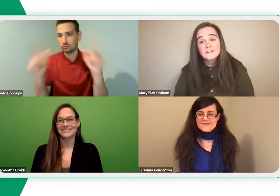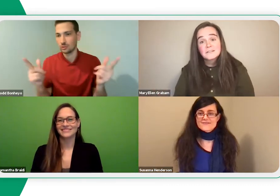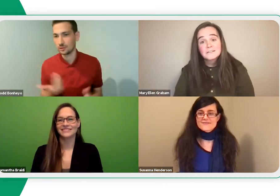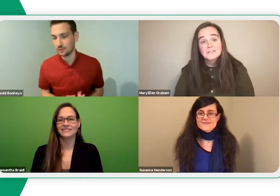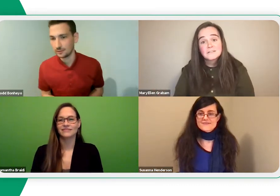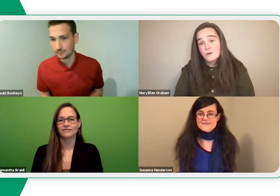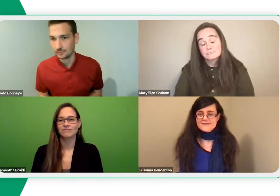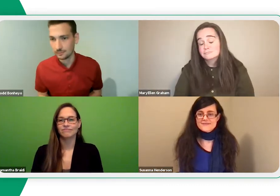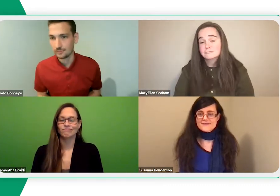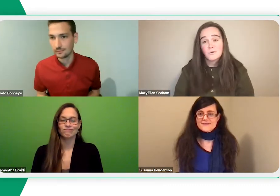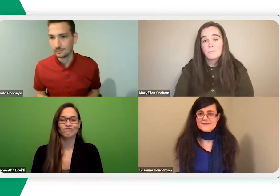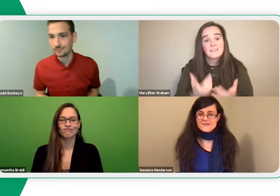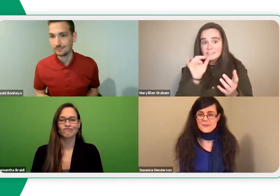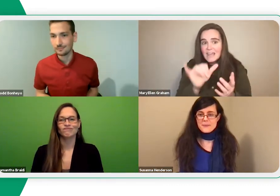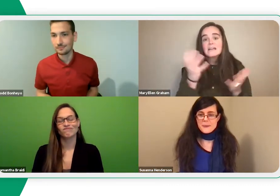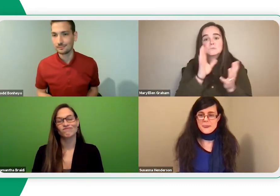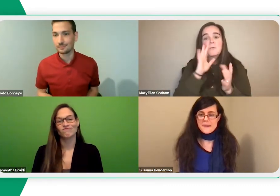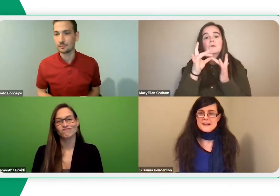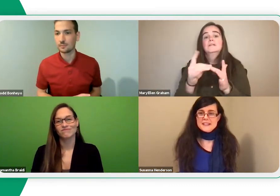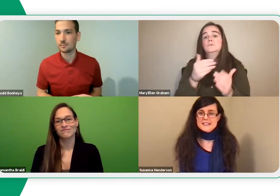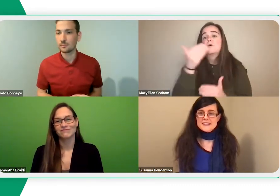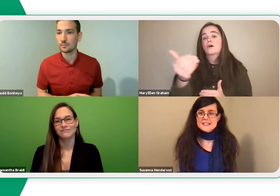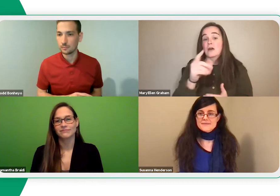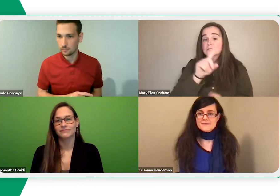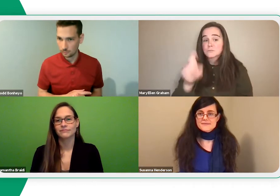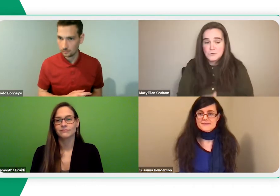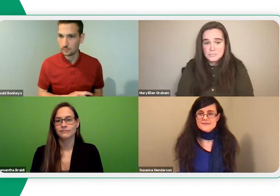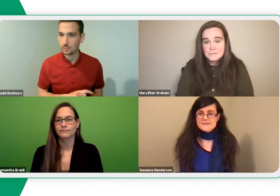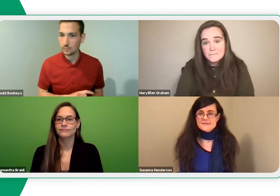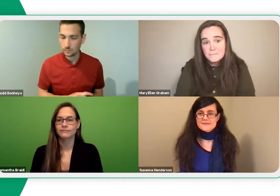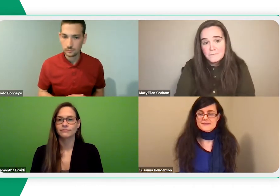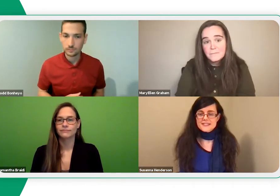question. I'm not surprised, honestly. I'm not surprised.